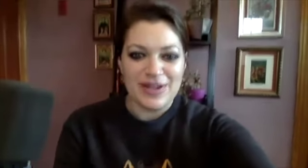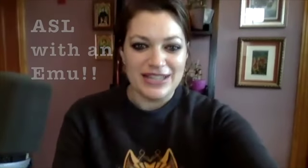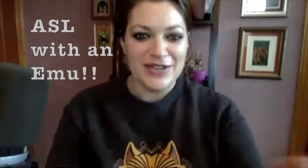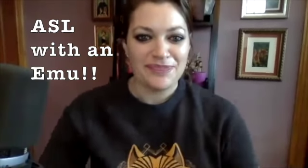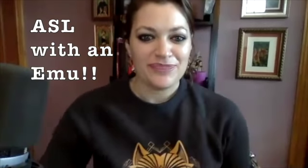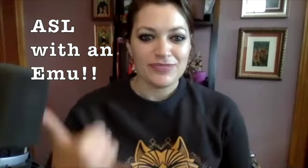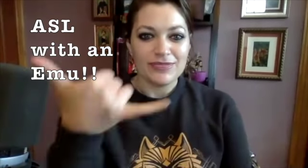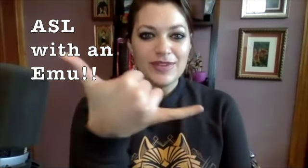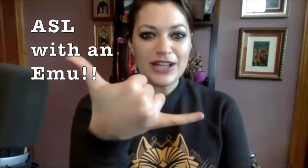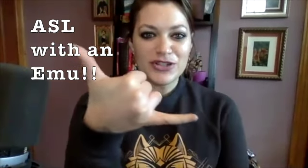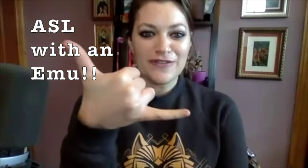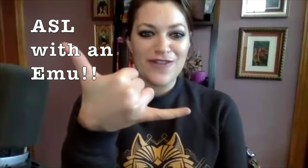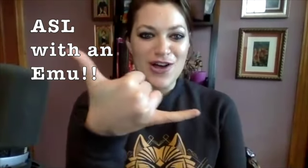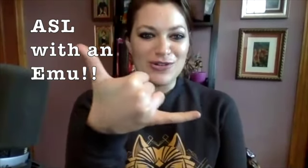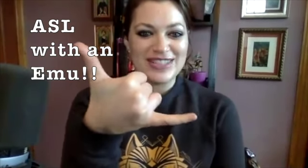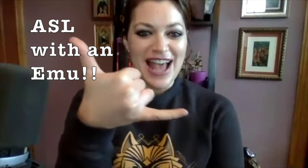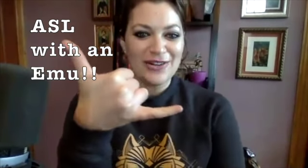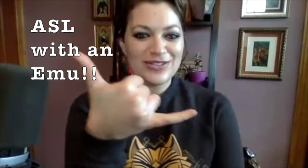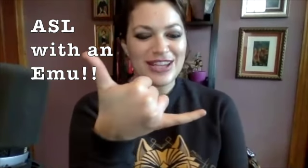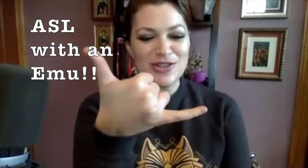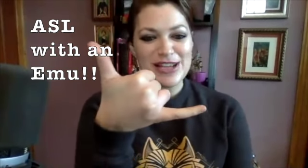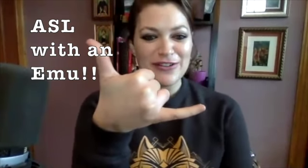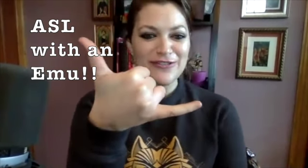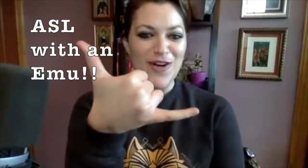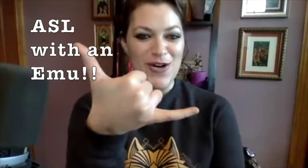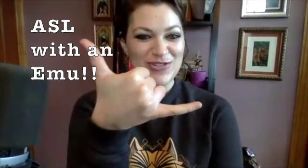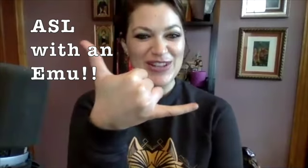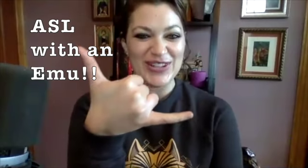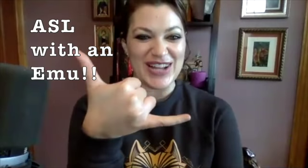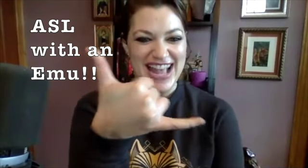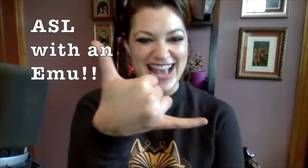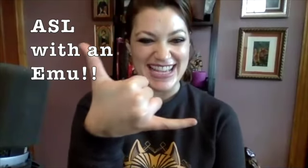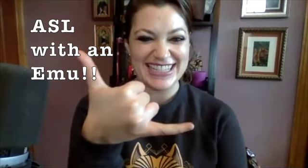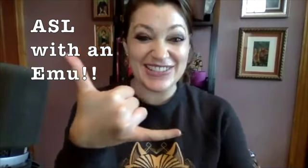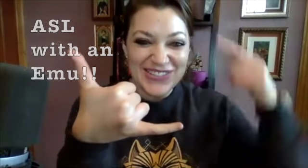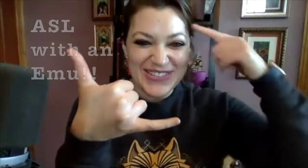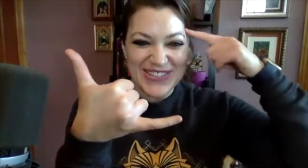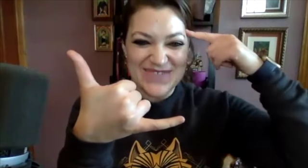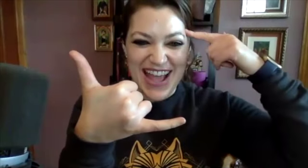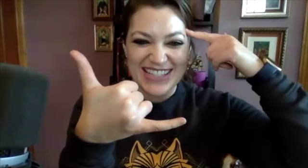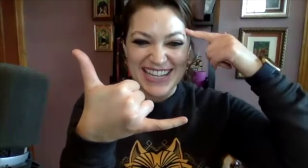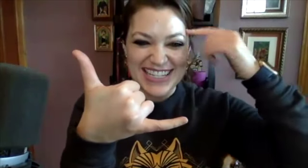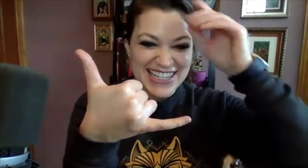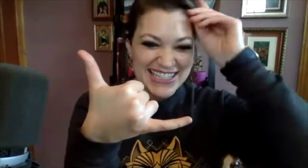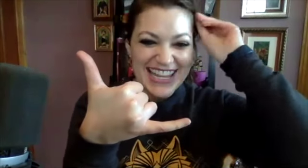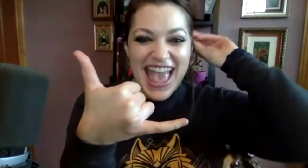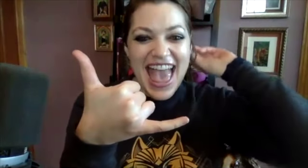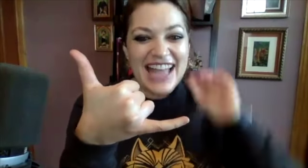everybody, get your phones out. Can you make a phone with your hands? Can you use your imagination? And